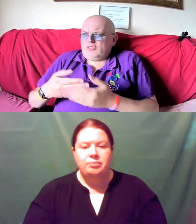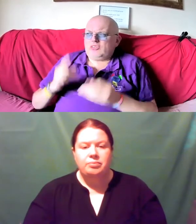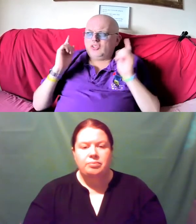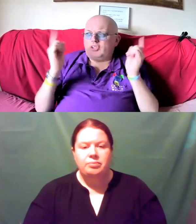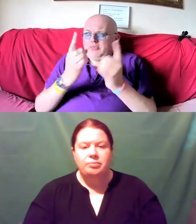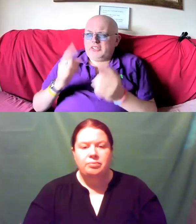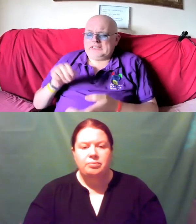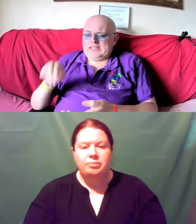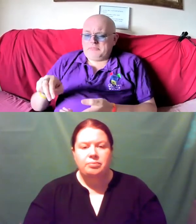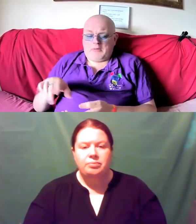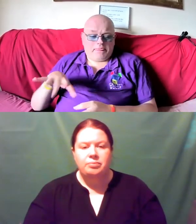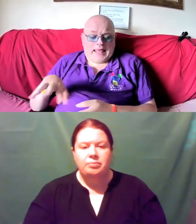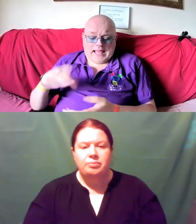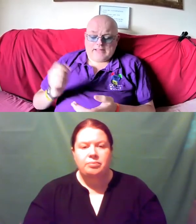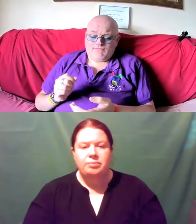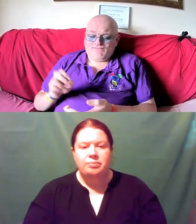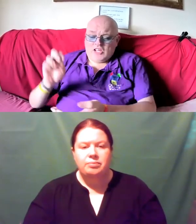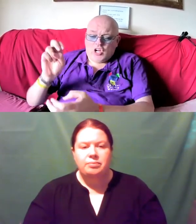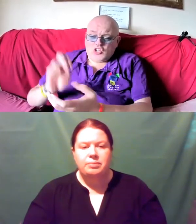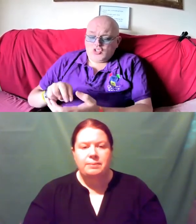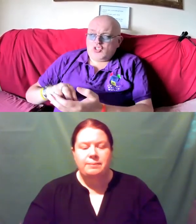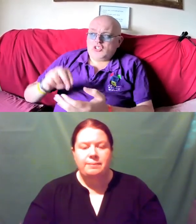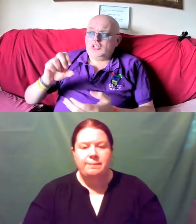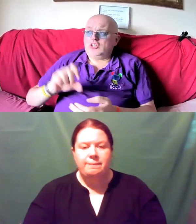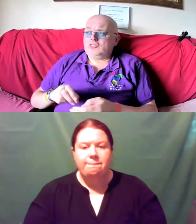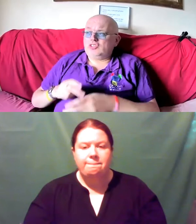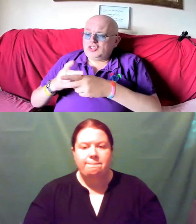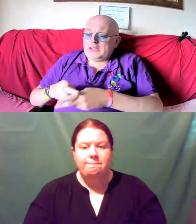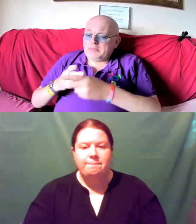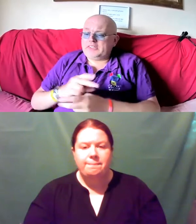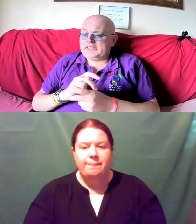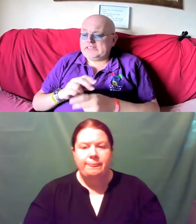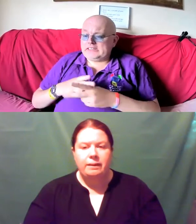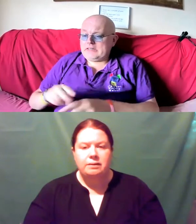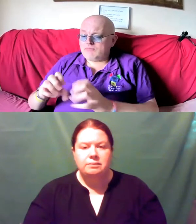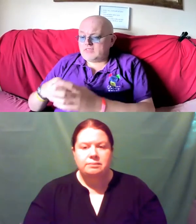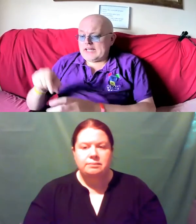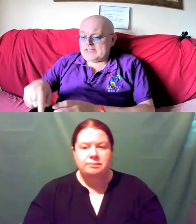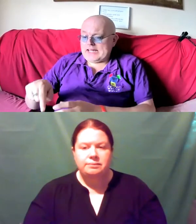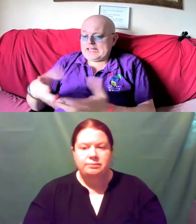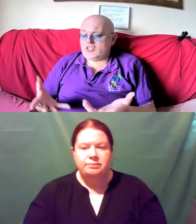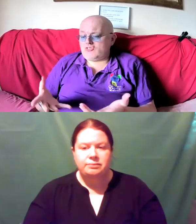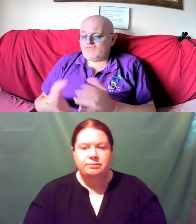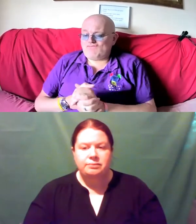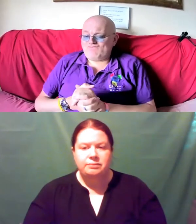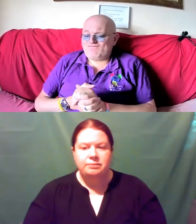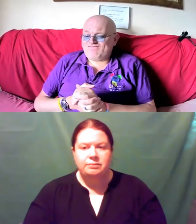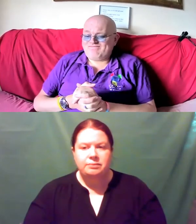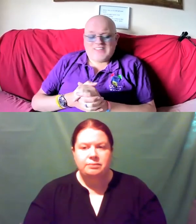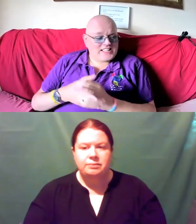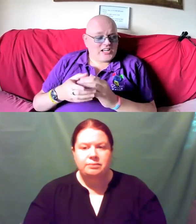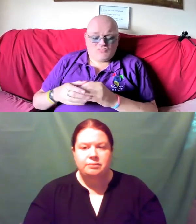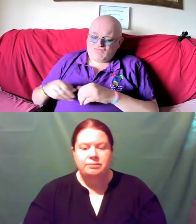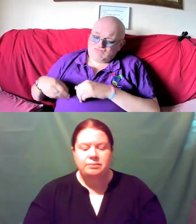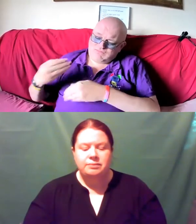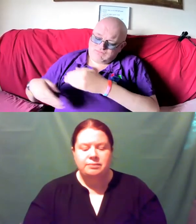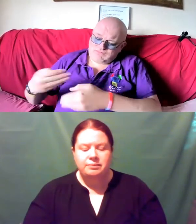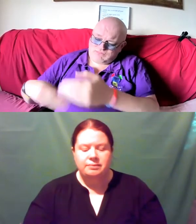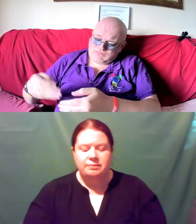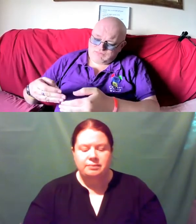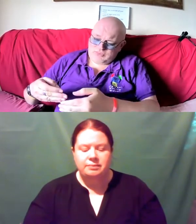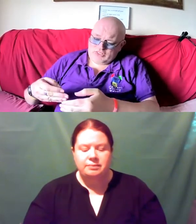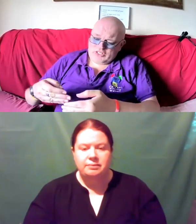joined the chaplaincy and, you know, so there is a kind of fairly consistent thread of,